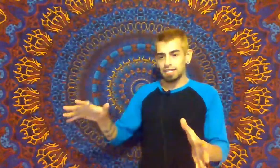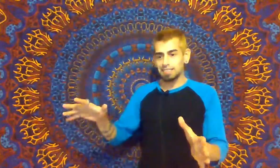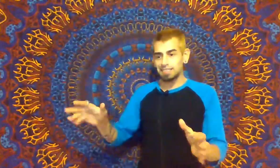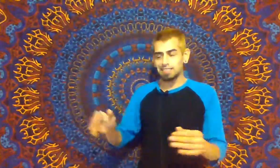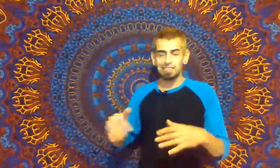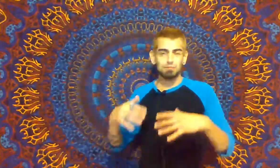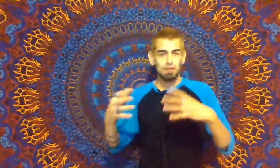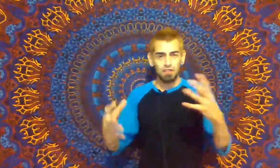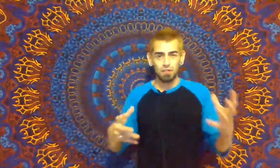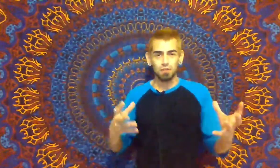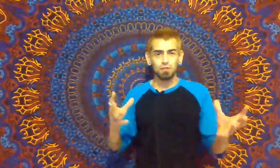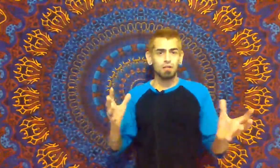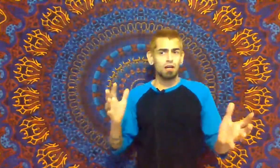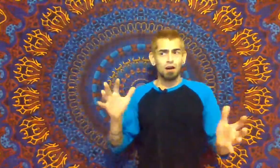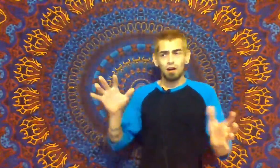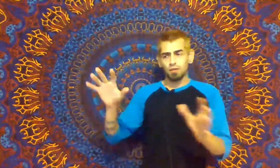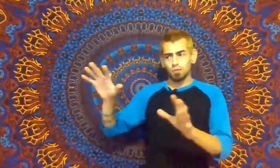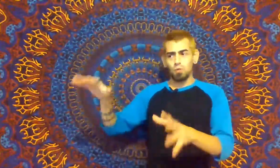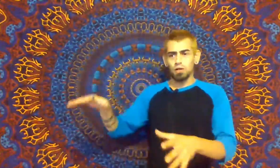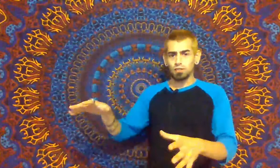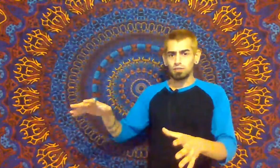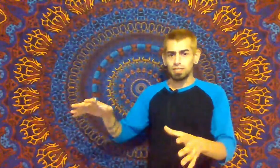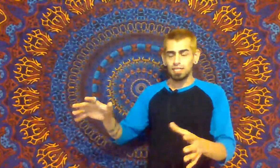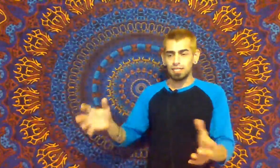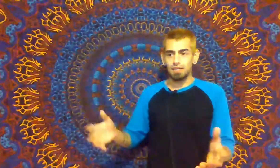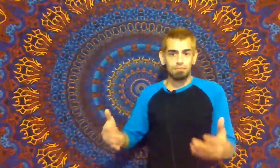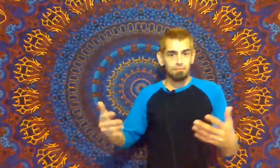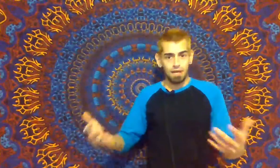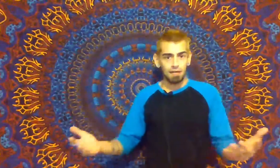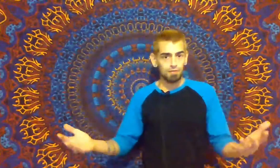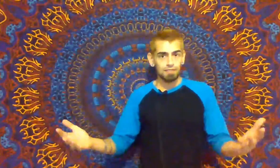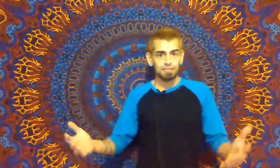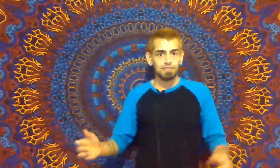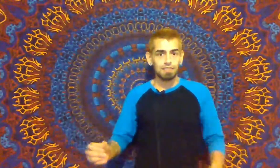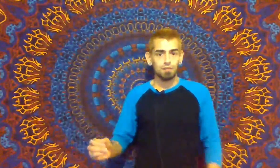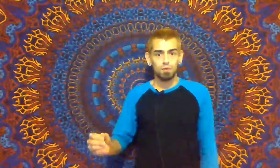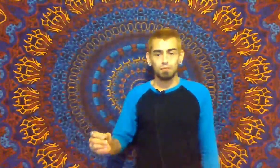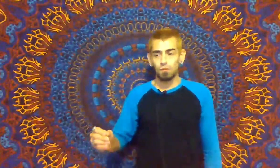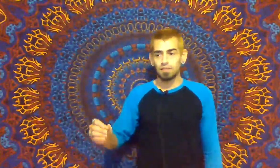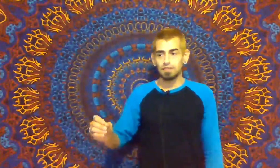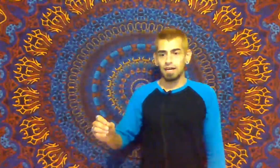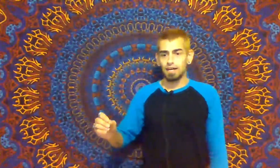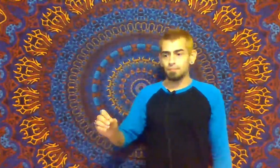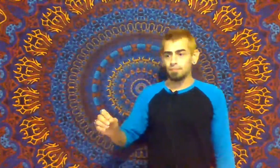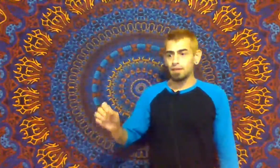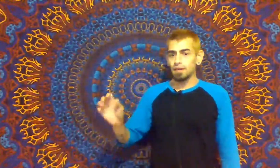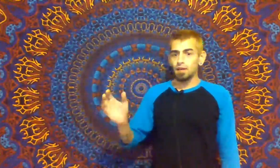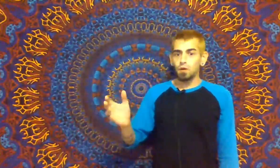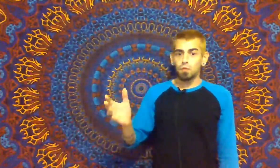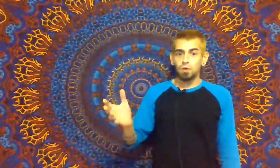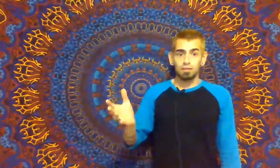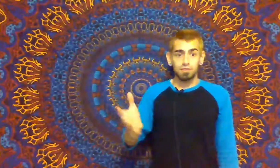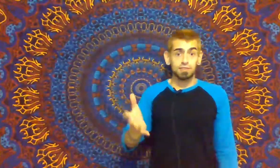Atlantis, this mythical underwater city that may have existed at one point in time. Well, since